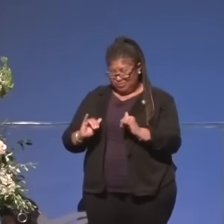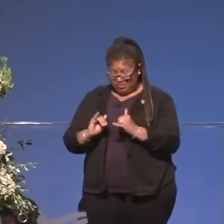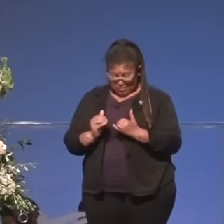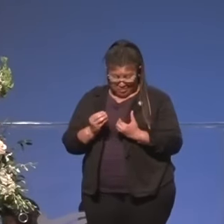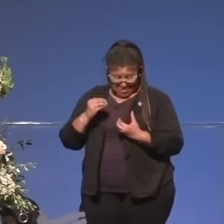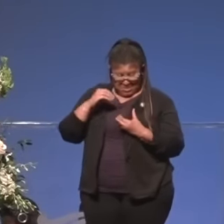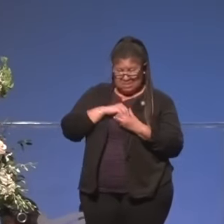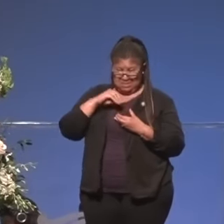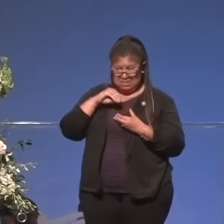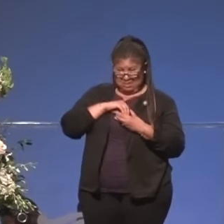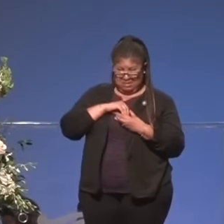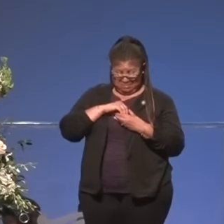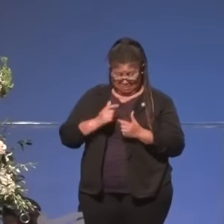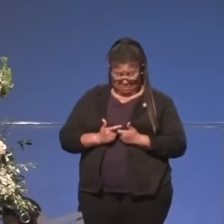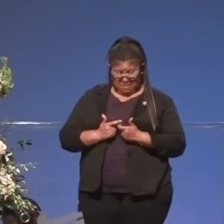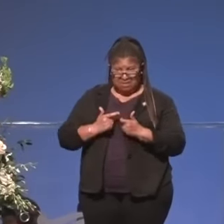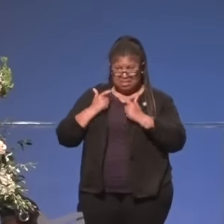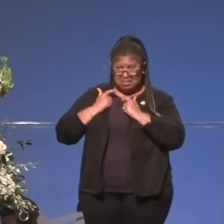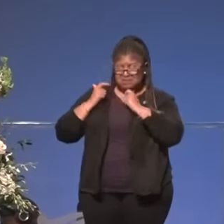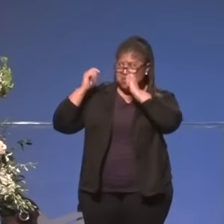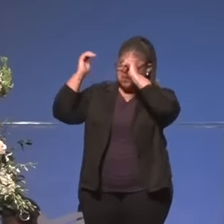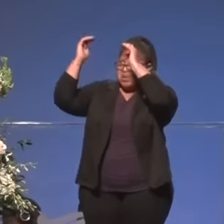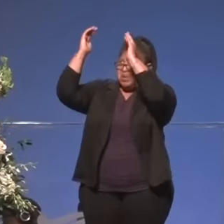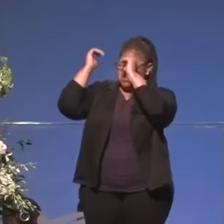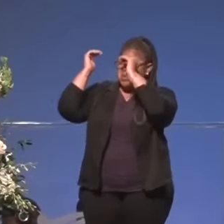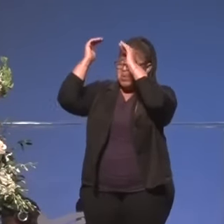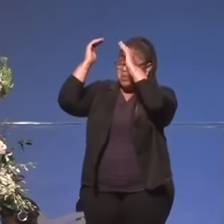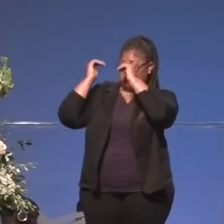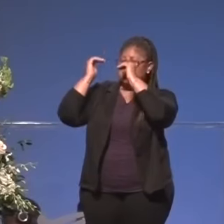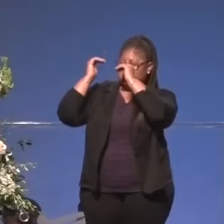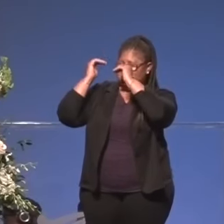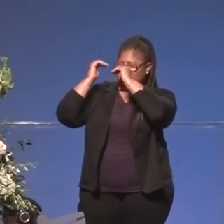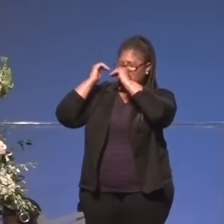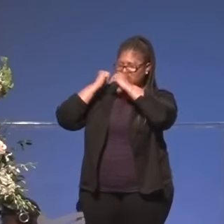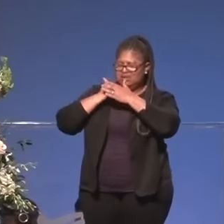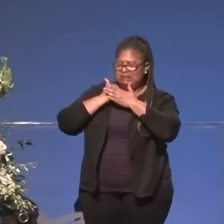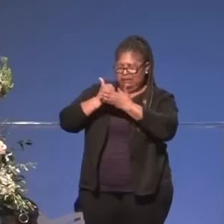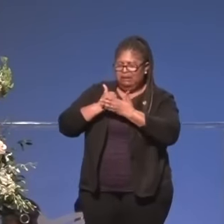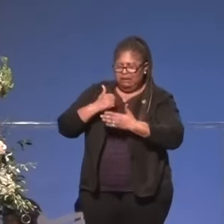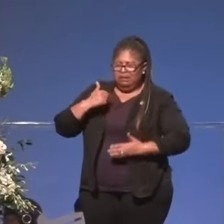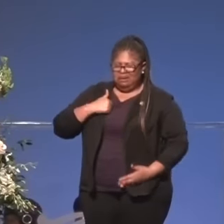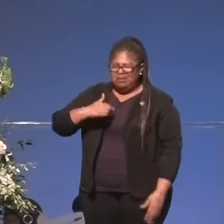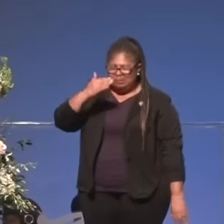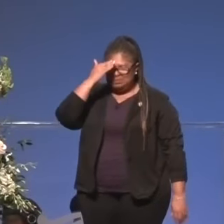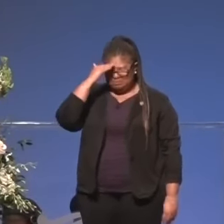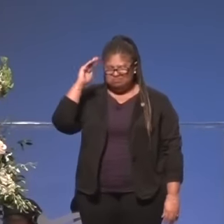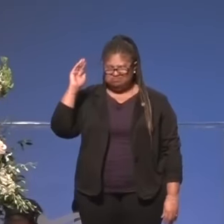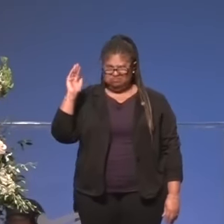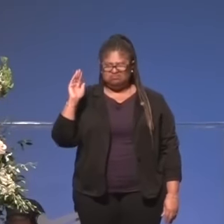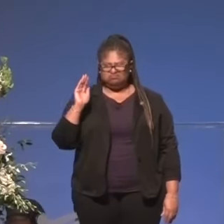Still that hope that lies within is reassured